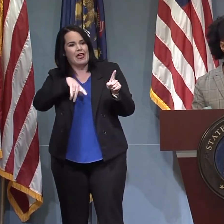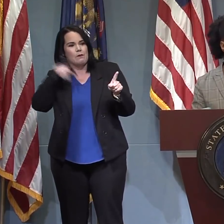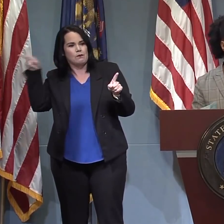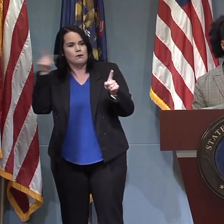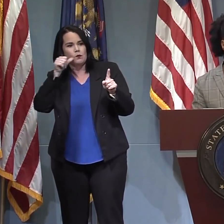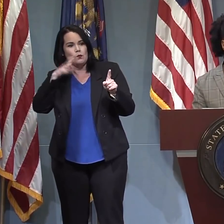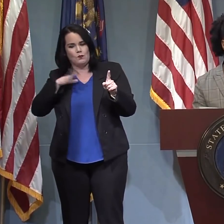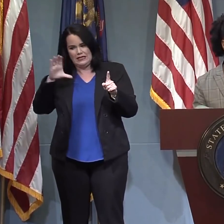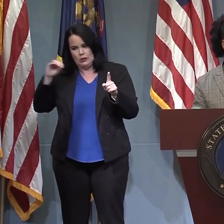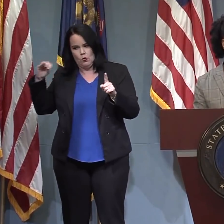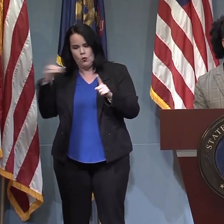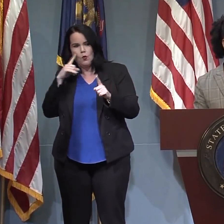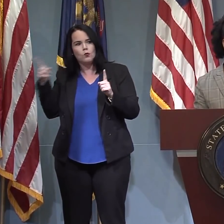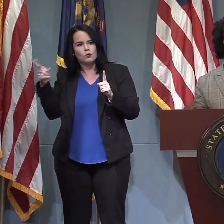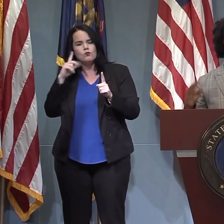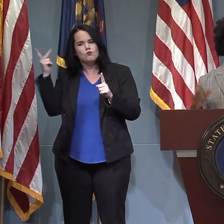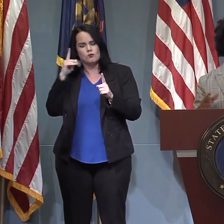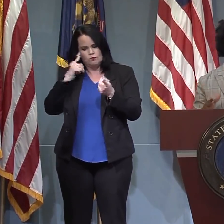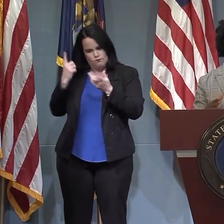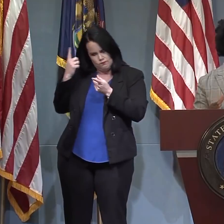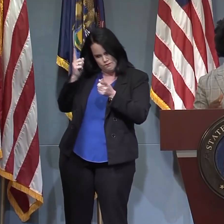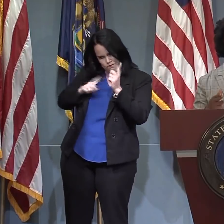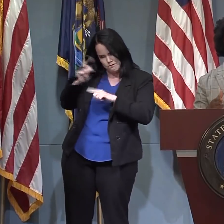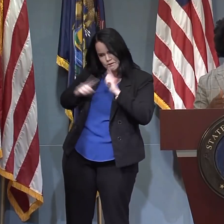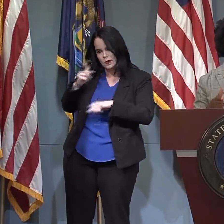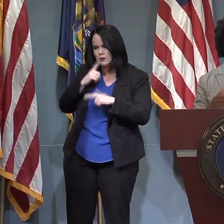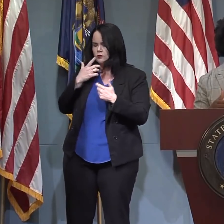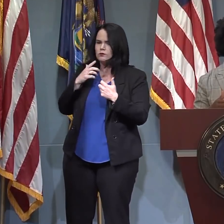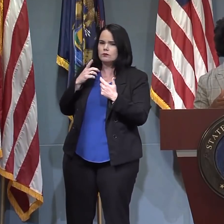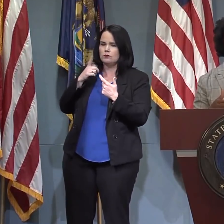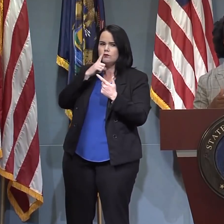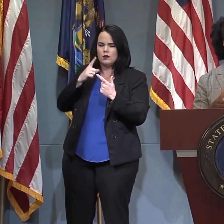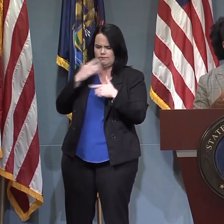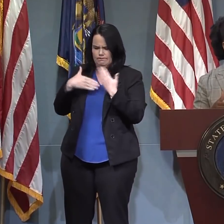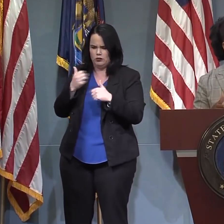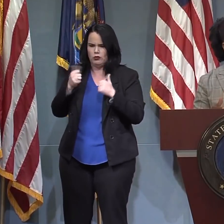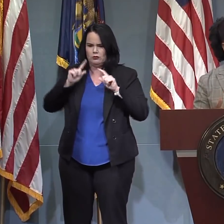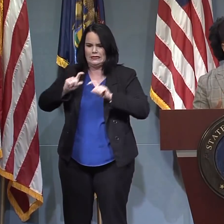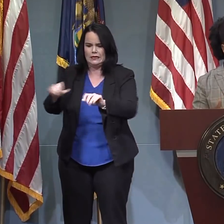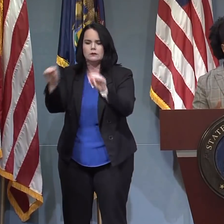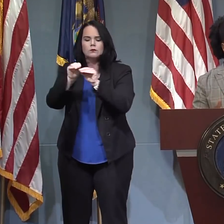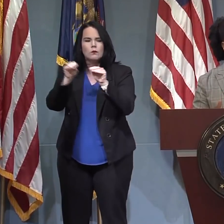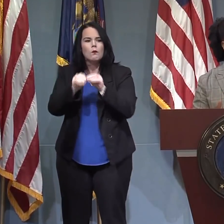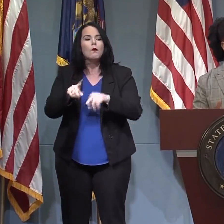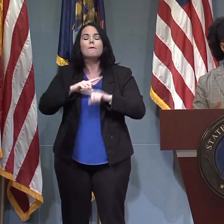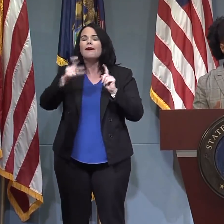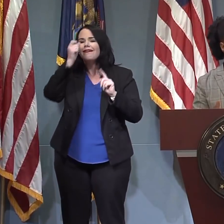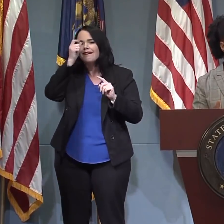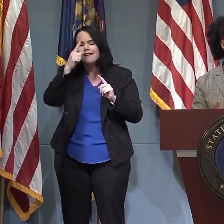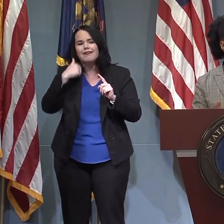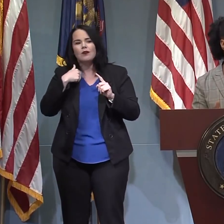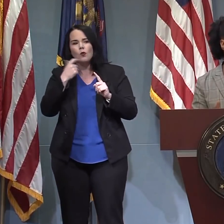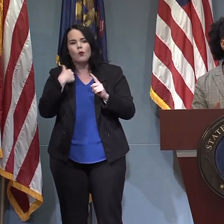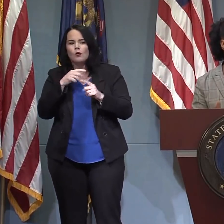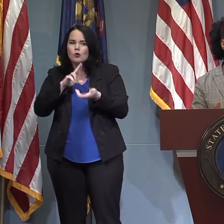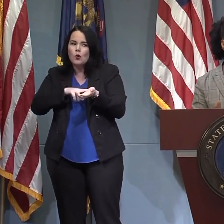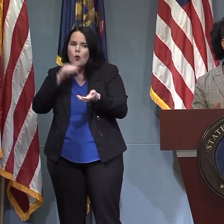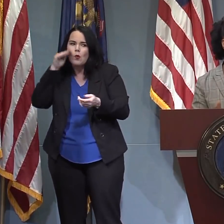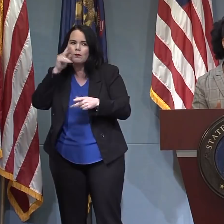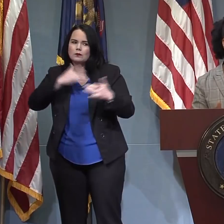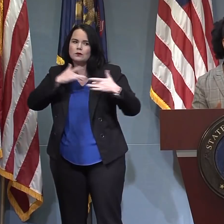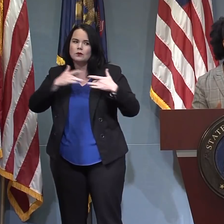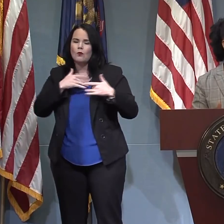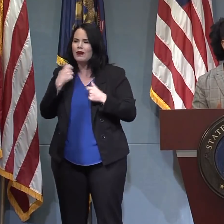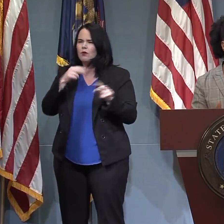step to make these regional hubs, and I think as we move forward, we have to look at making sure we're really implementing best practices, looking at other best practices across the